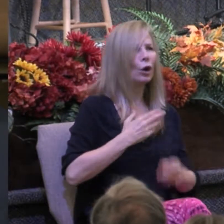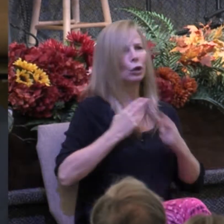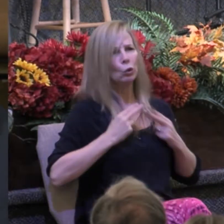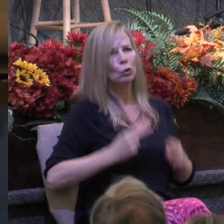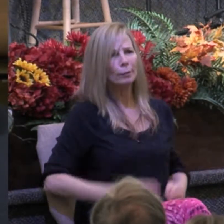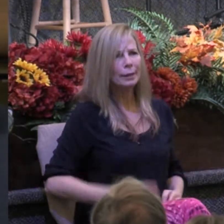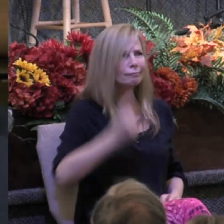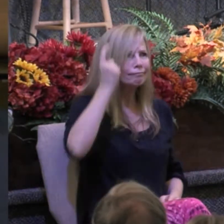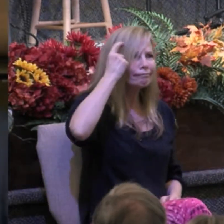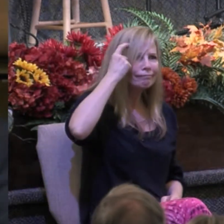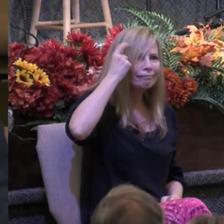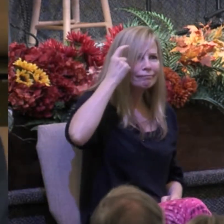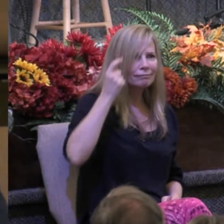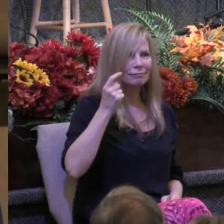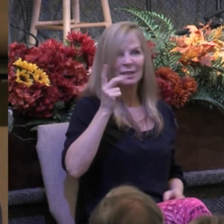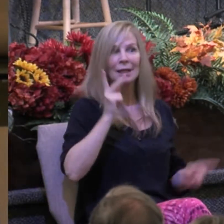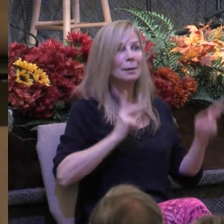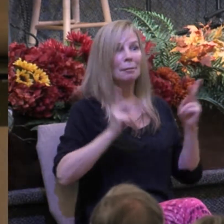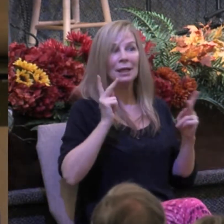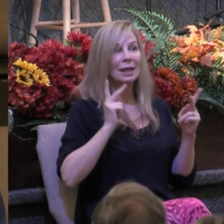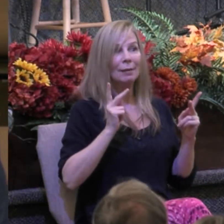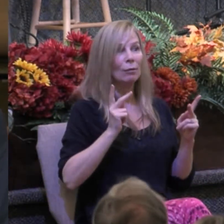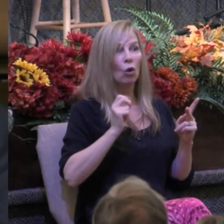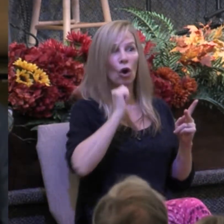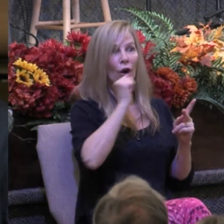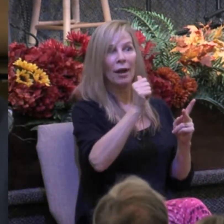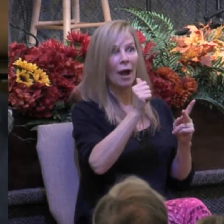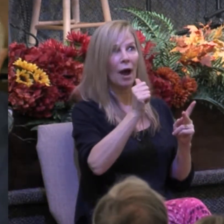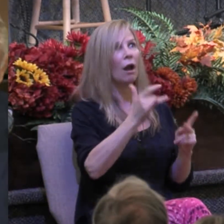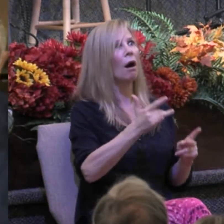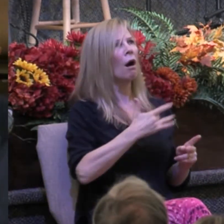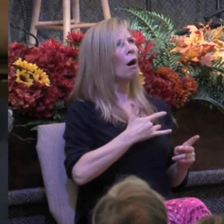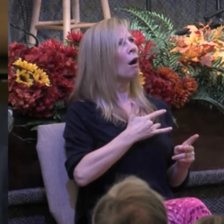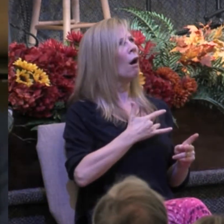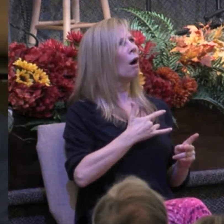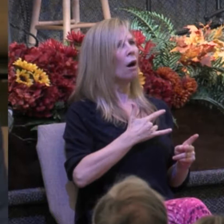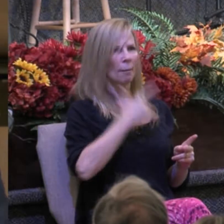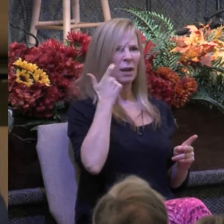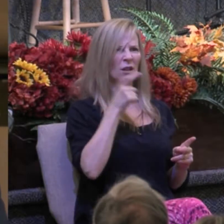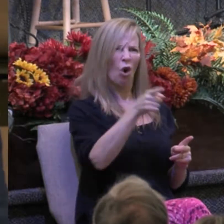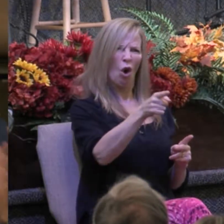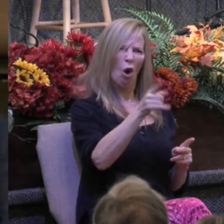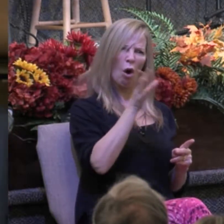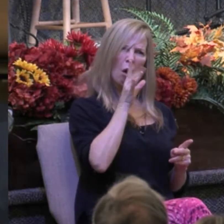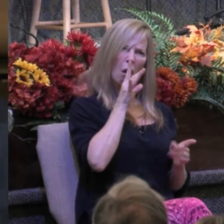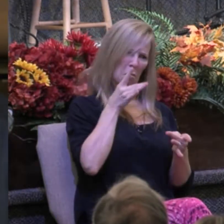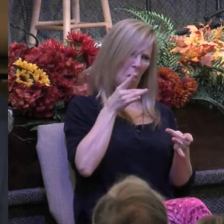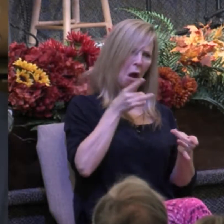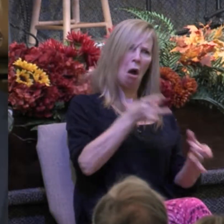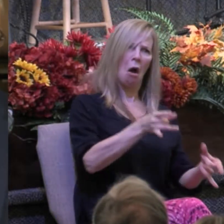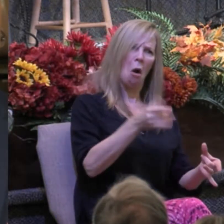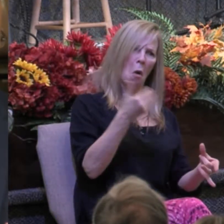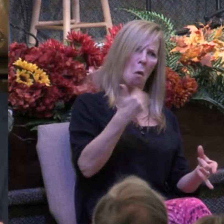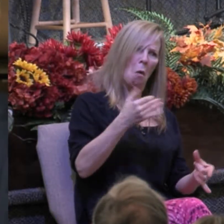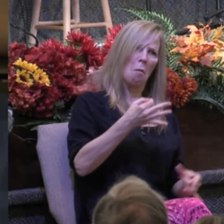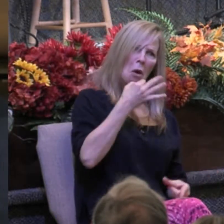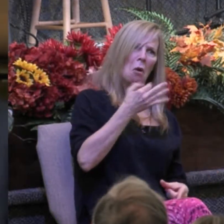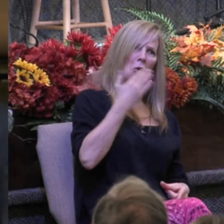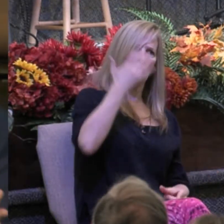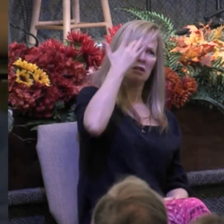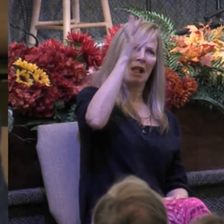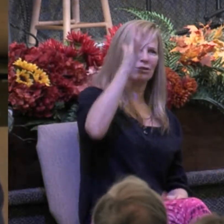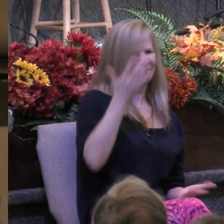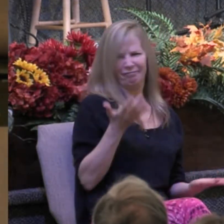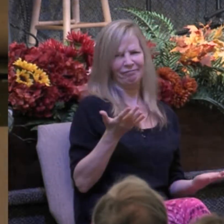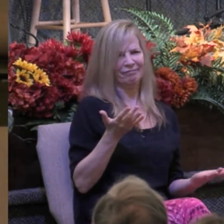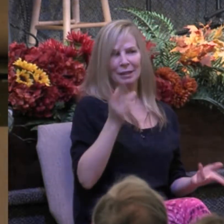resources. People are not won to Christ based on how well we present the gospel. Now, we ought to know how to present the gospel. People are